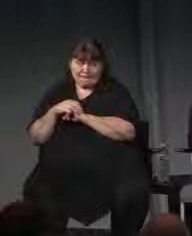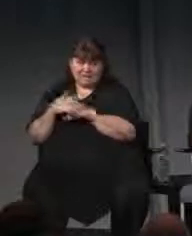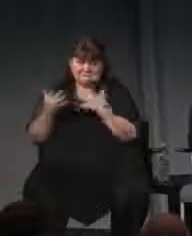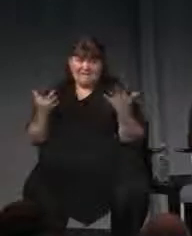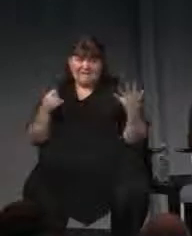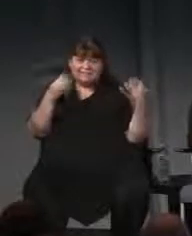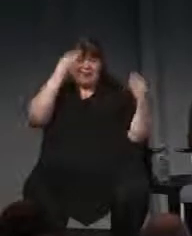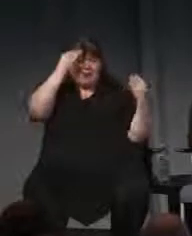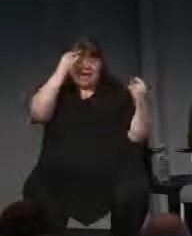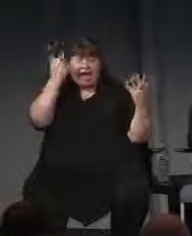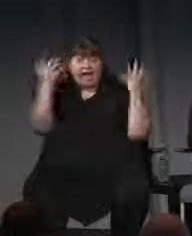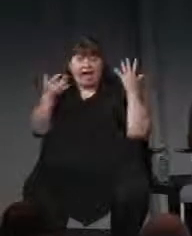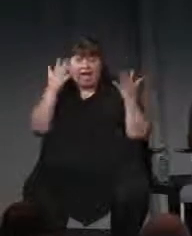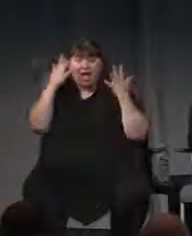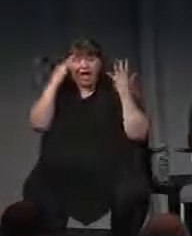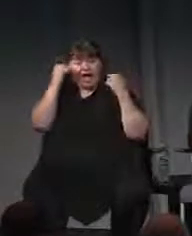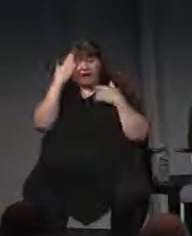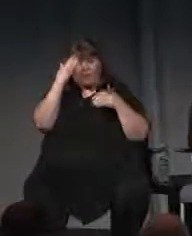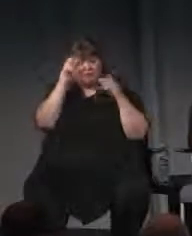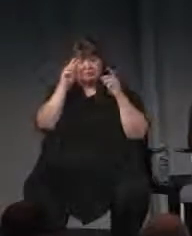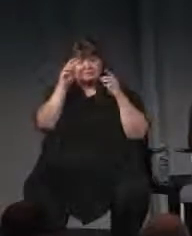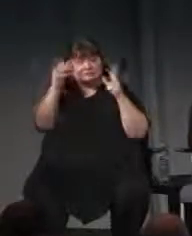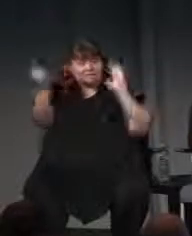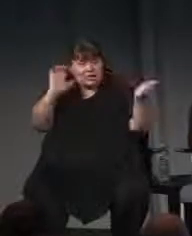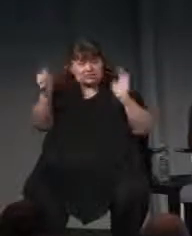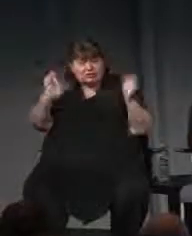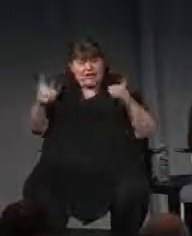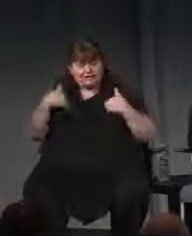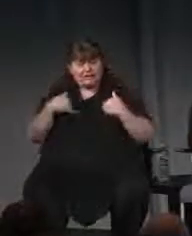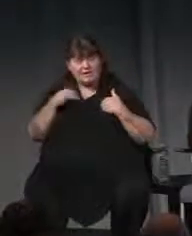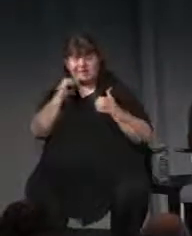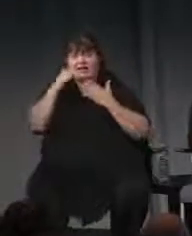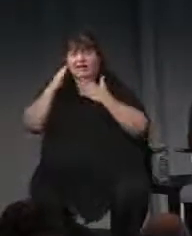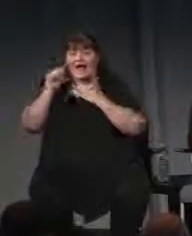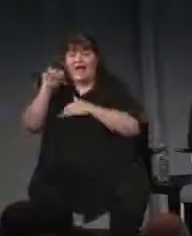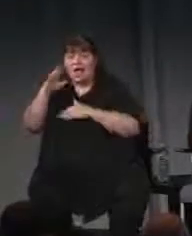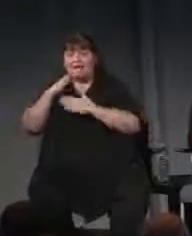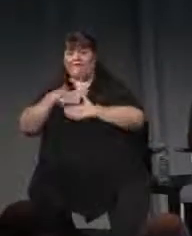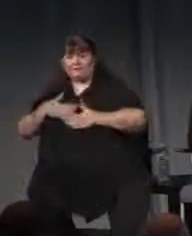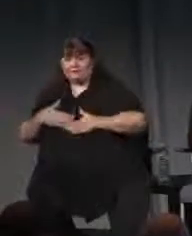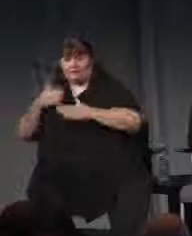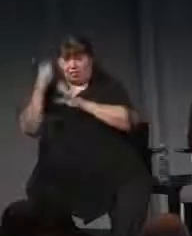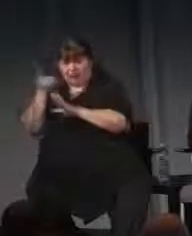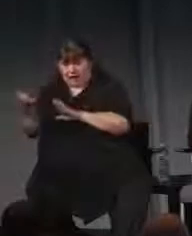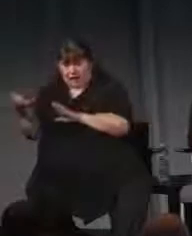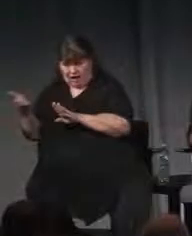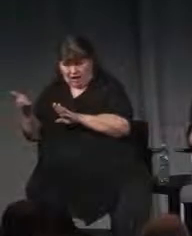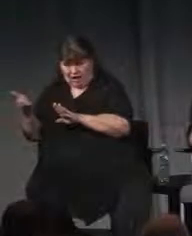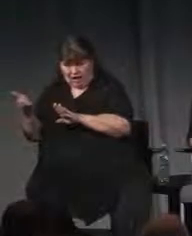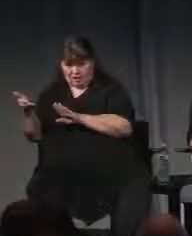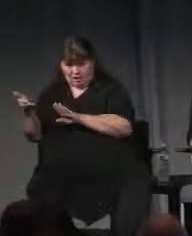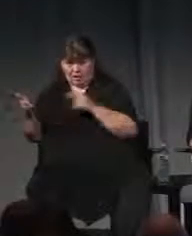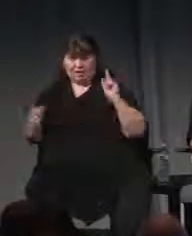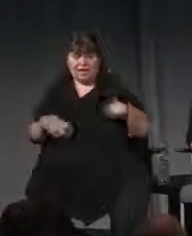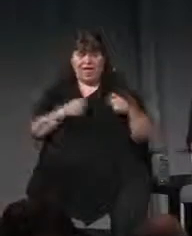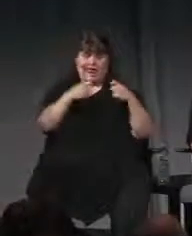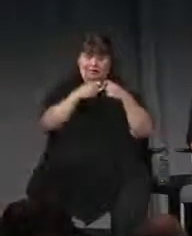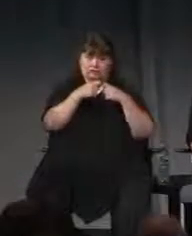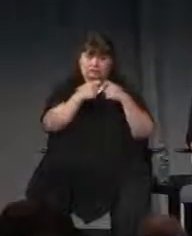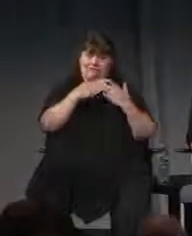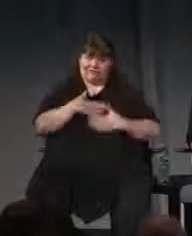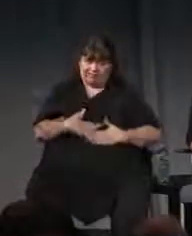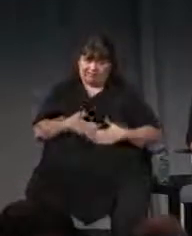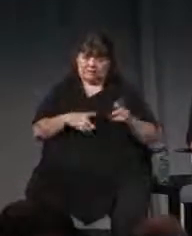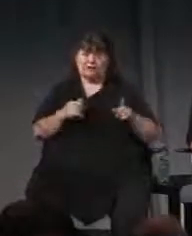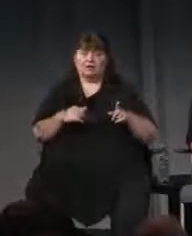it's all, there's an analogy between those spaces, like the physical, air is a physical substance, like electrical charges are the physical substance.